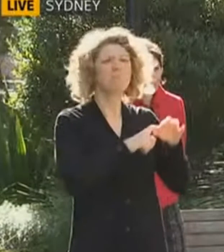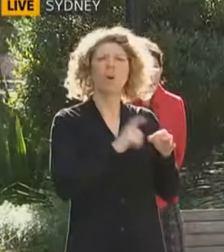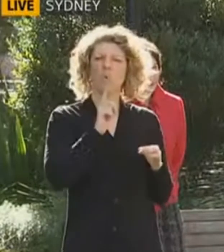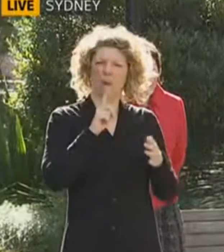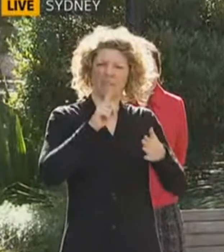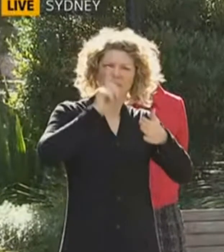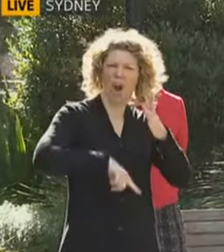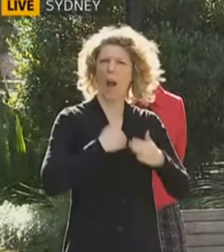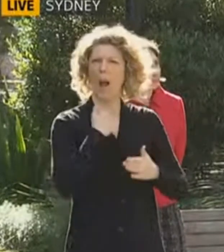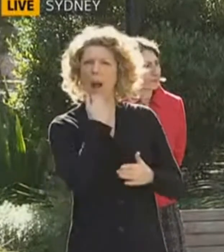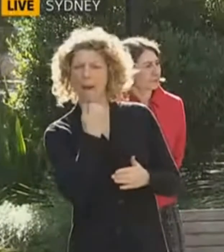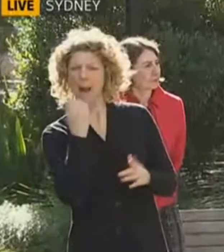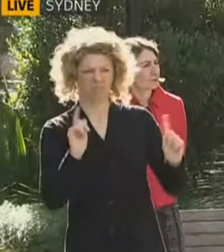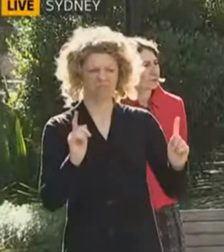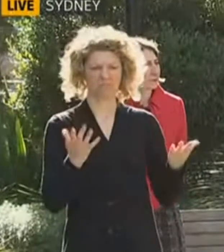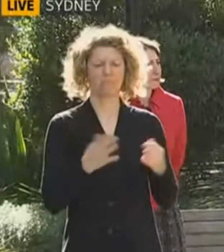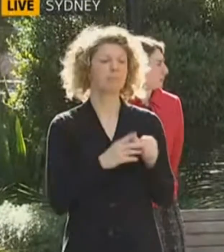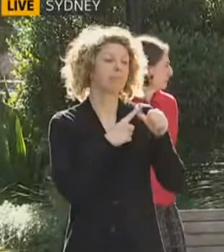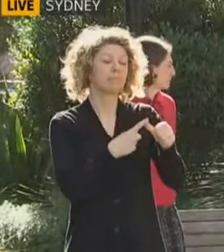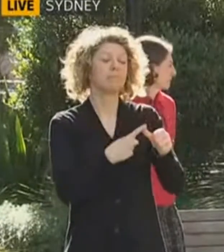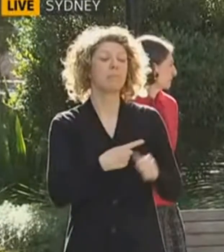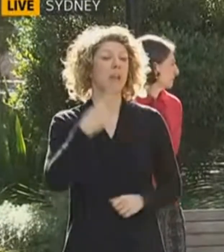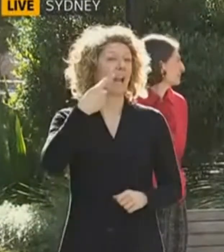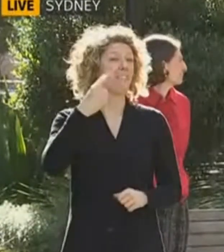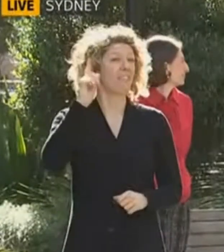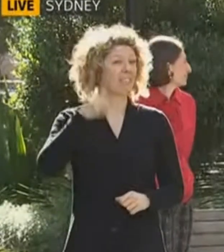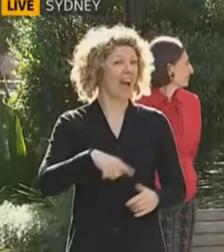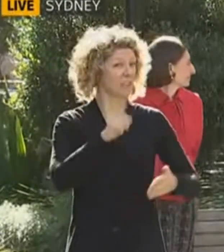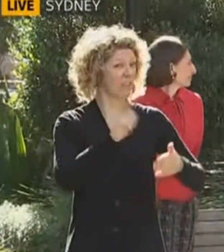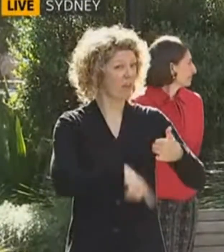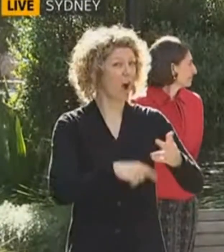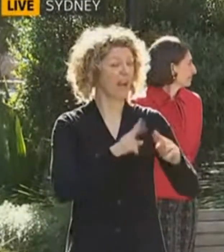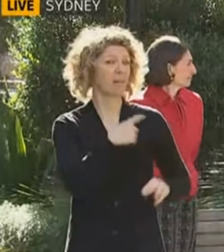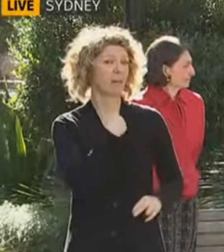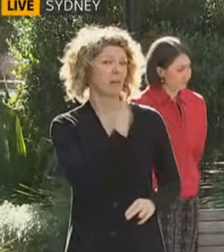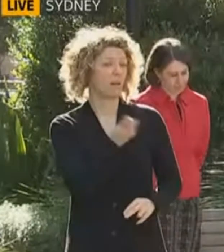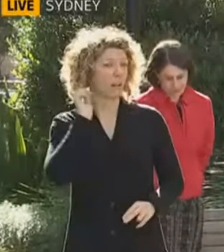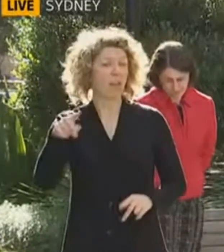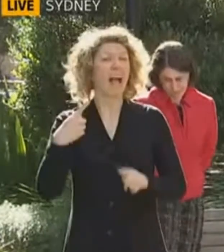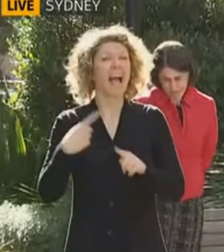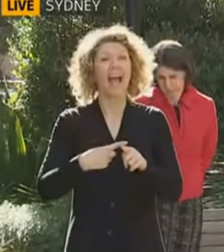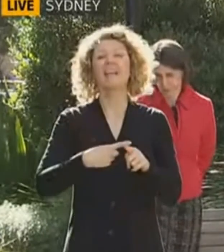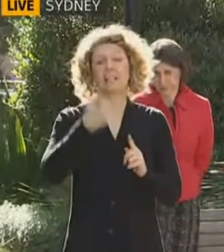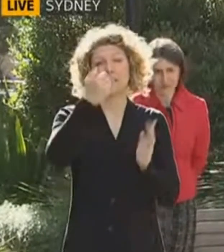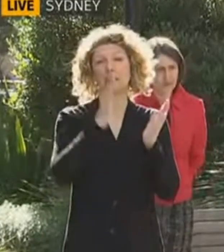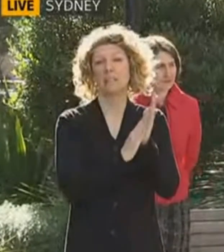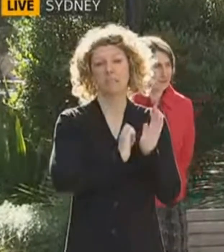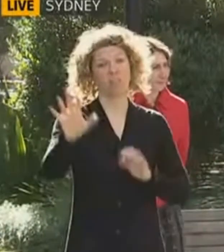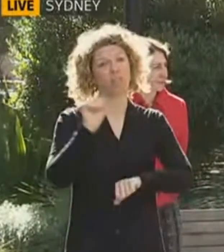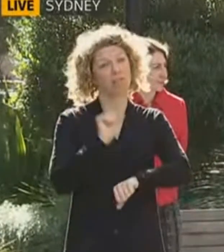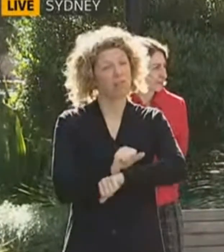Look, at this stage we know that there's still an $11,000 fine and up to 6 months in jail. I've reached out to the Health Minister this